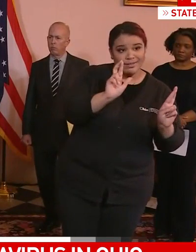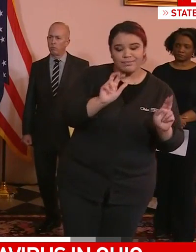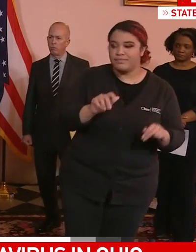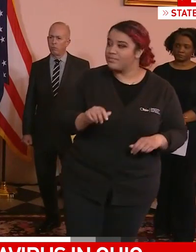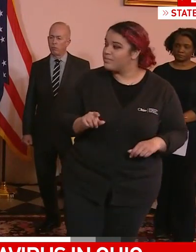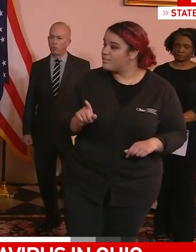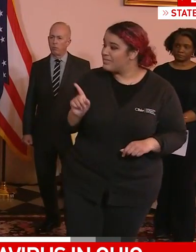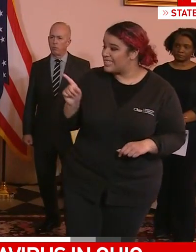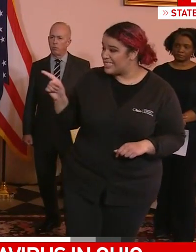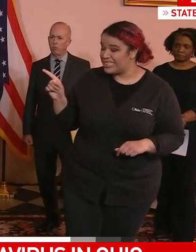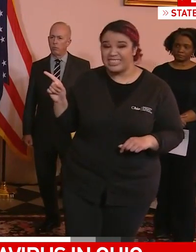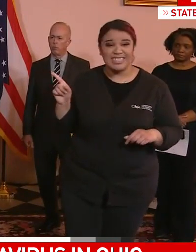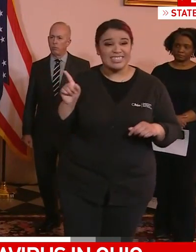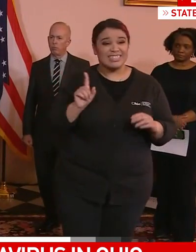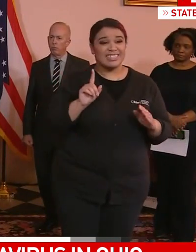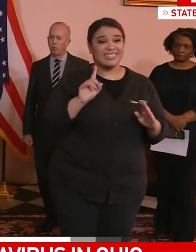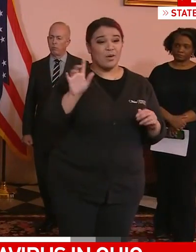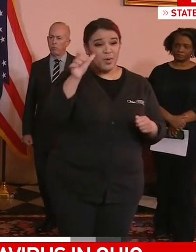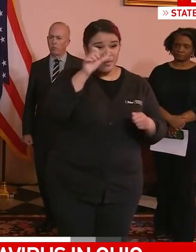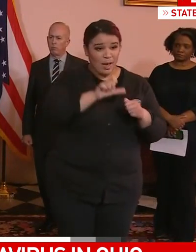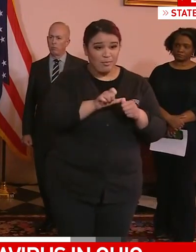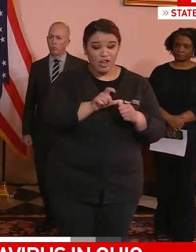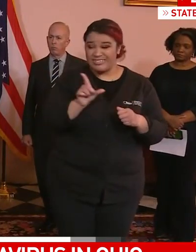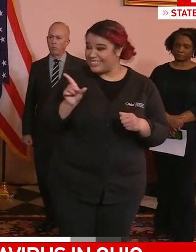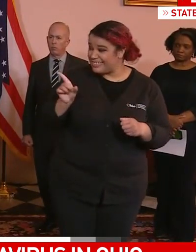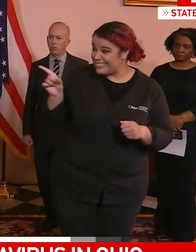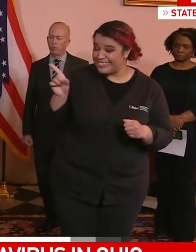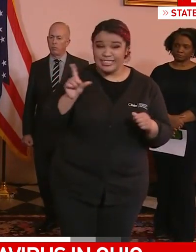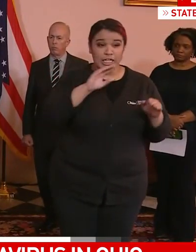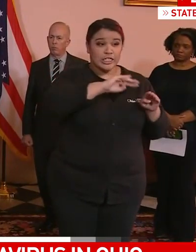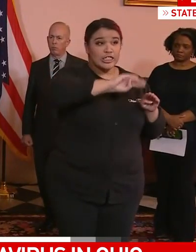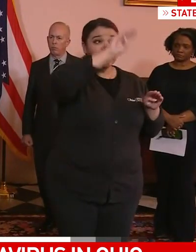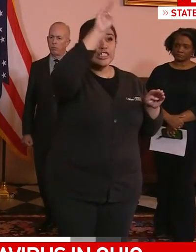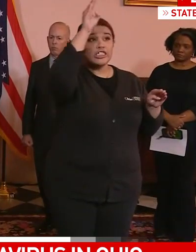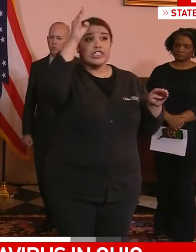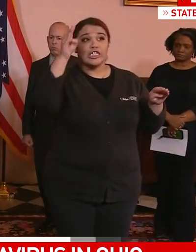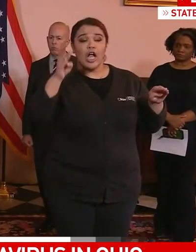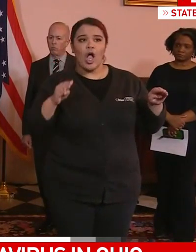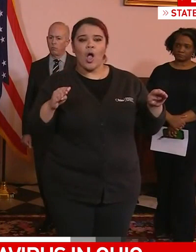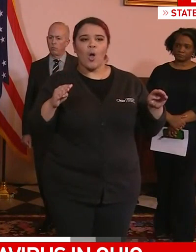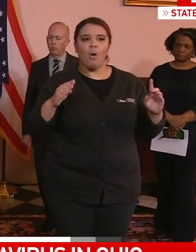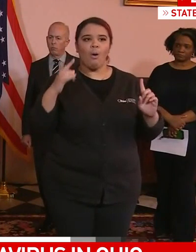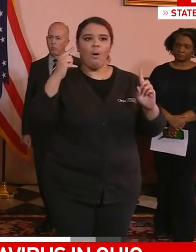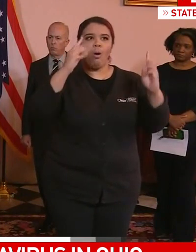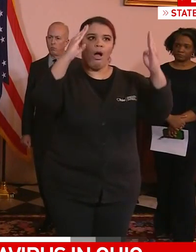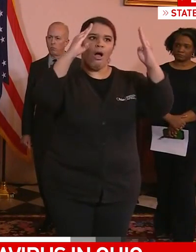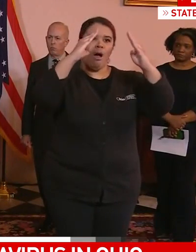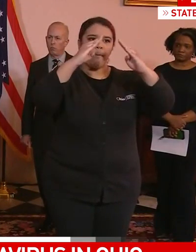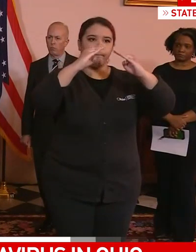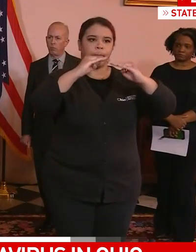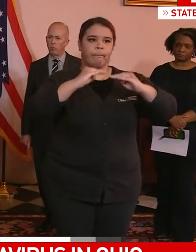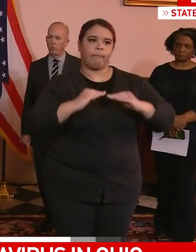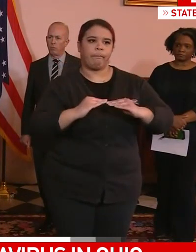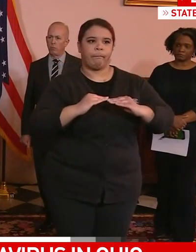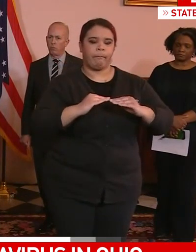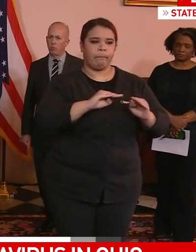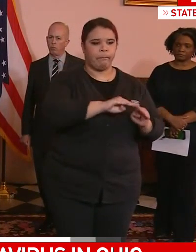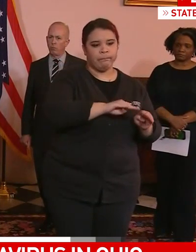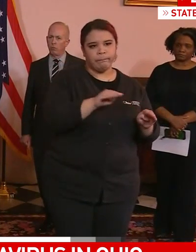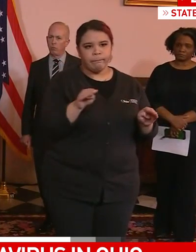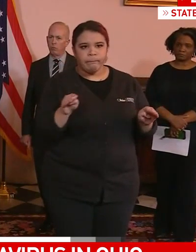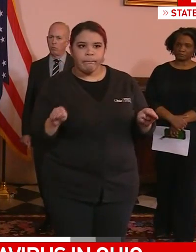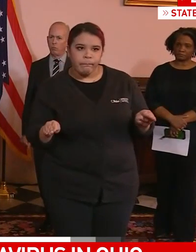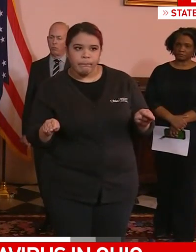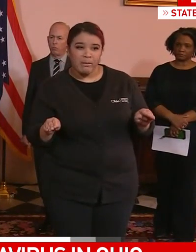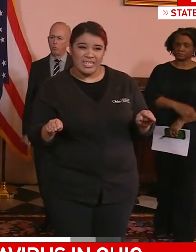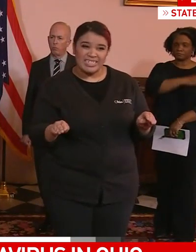curve. Again, what we're trying to do is flatten this as much as we can so that we do not have the spike that we see that has occurred